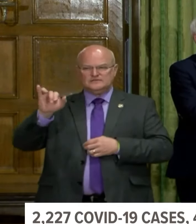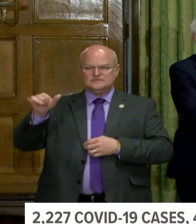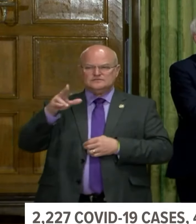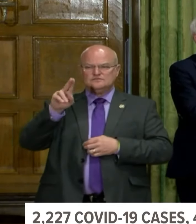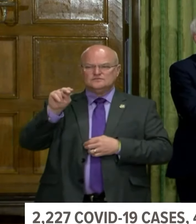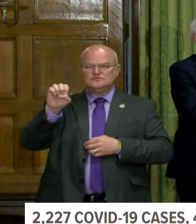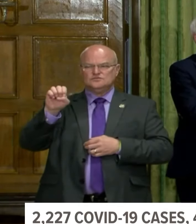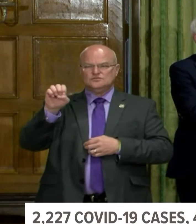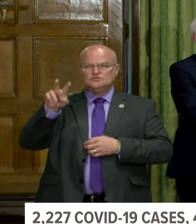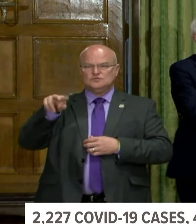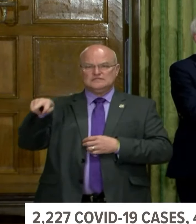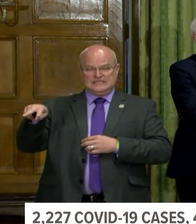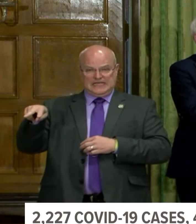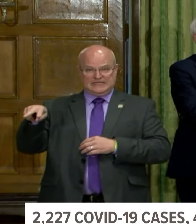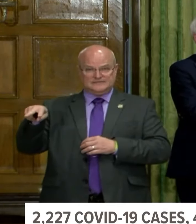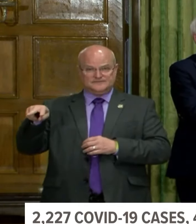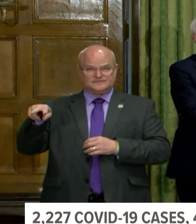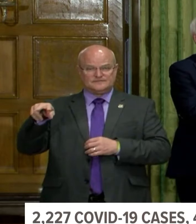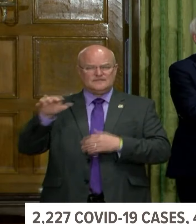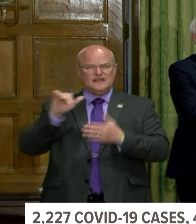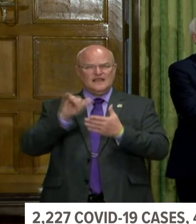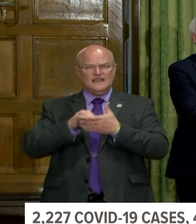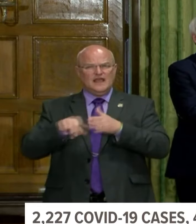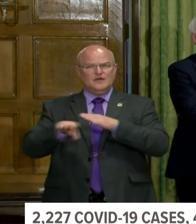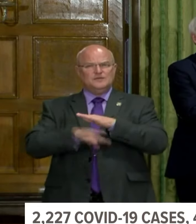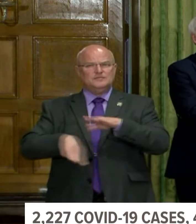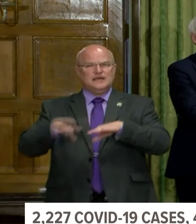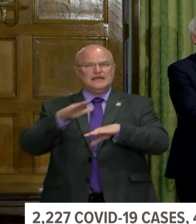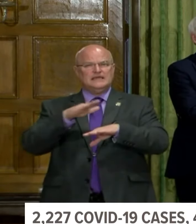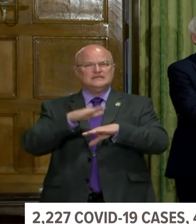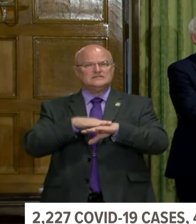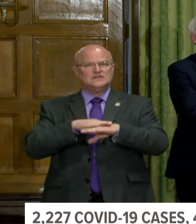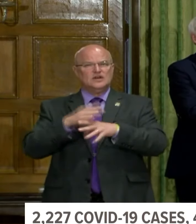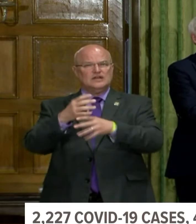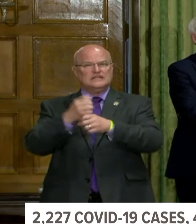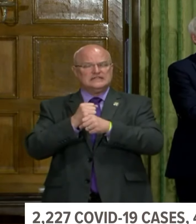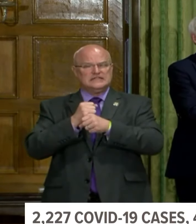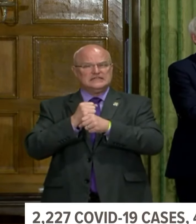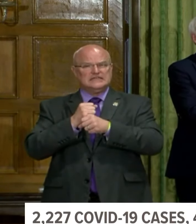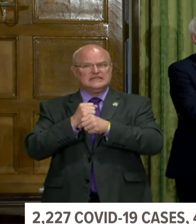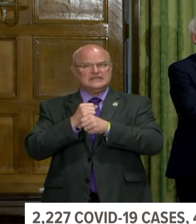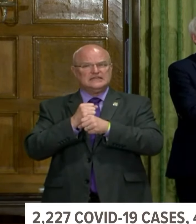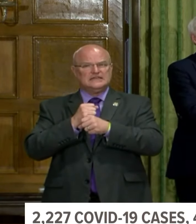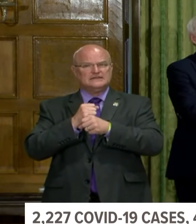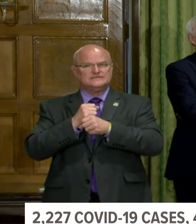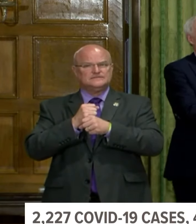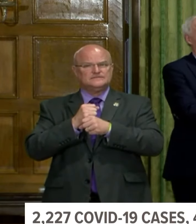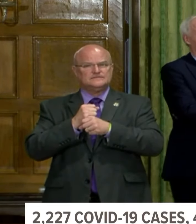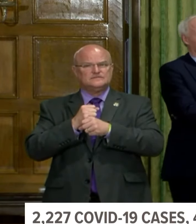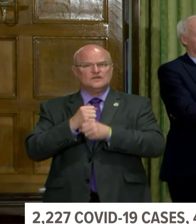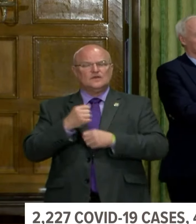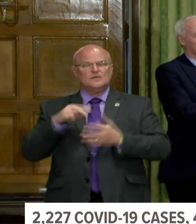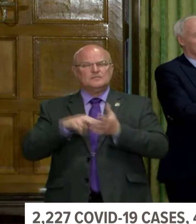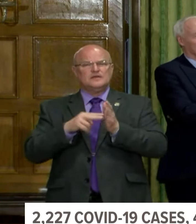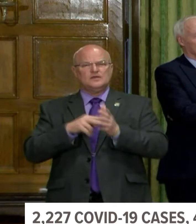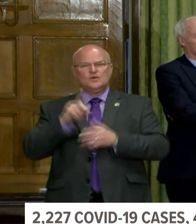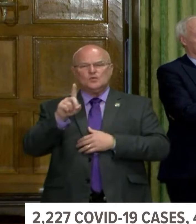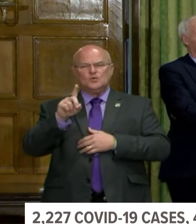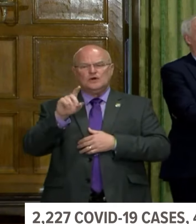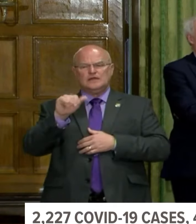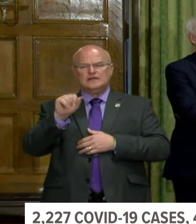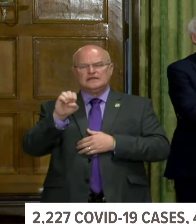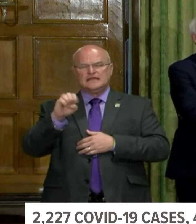June 22nd, that was based on getting down to 1 case per